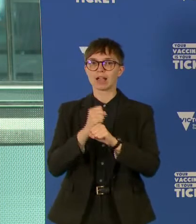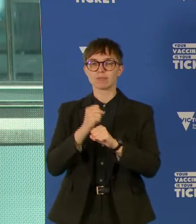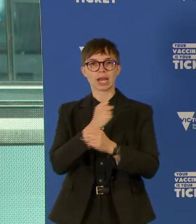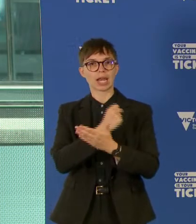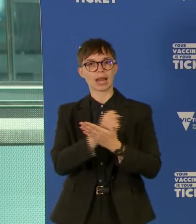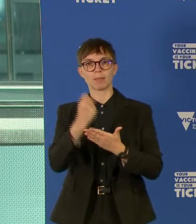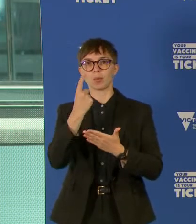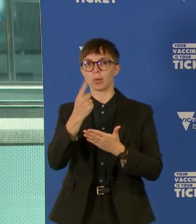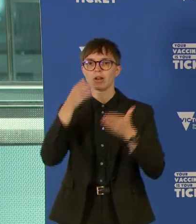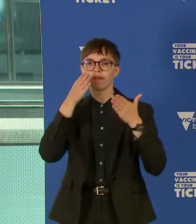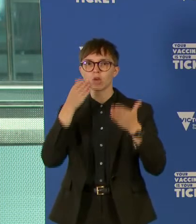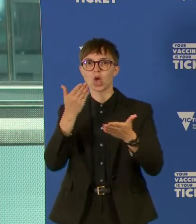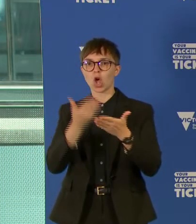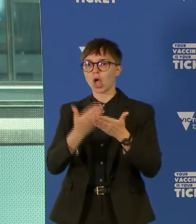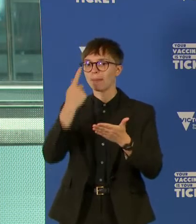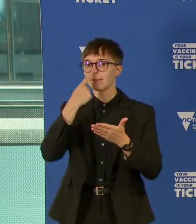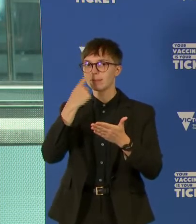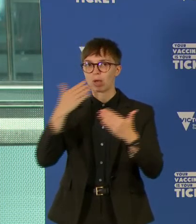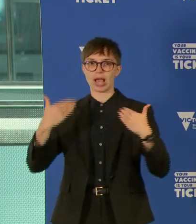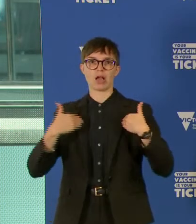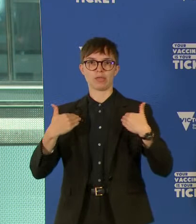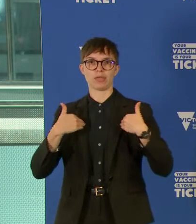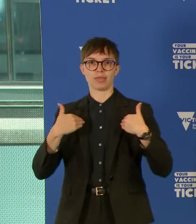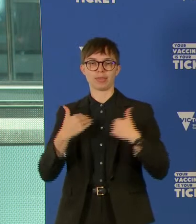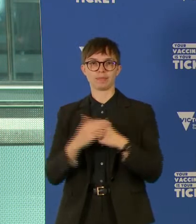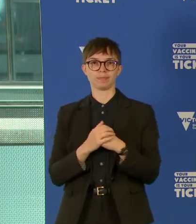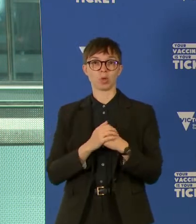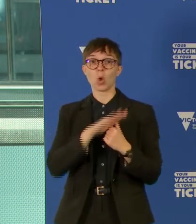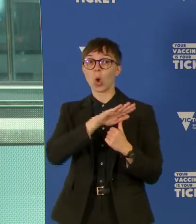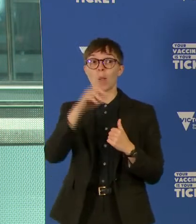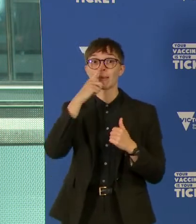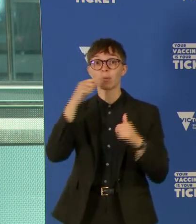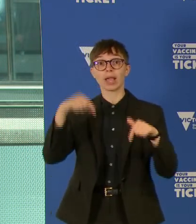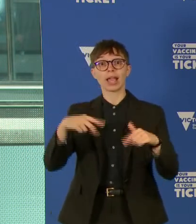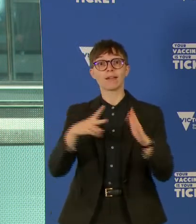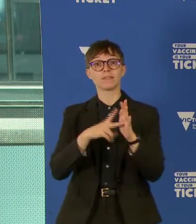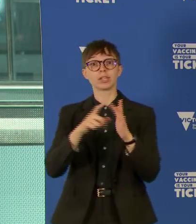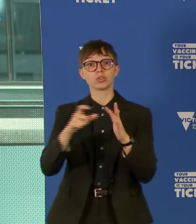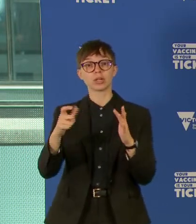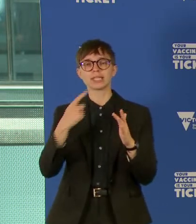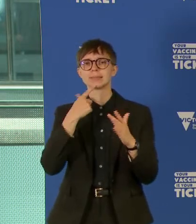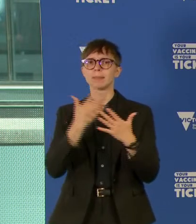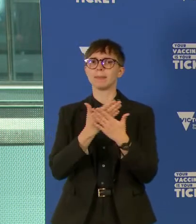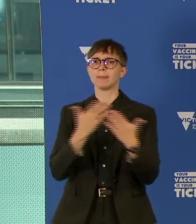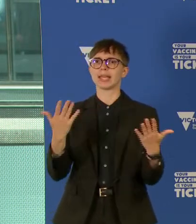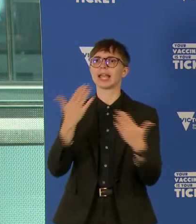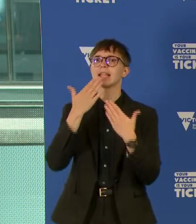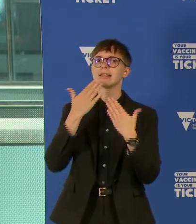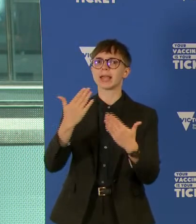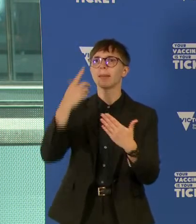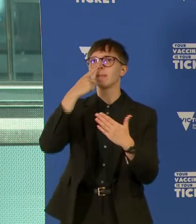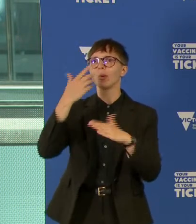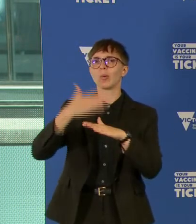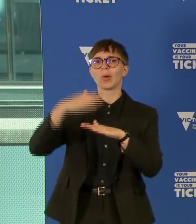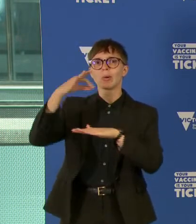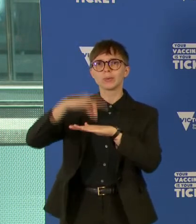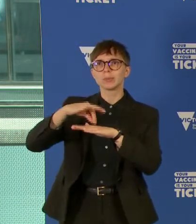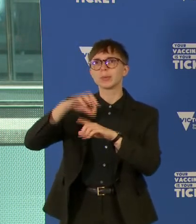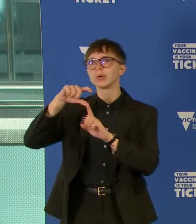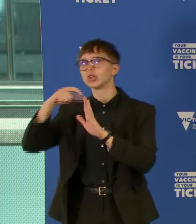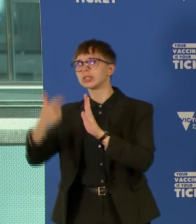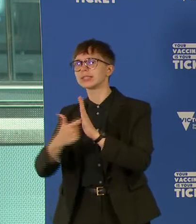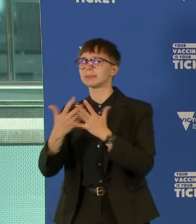We, all Victorians, thank those healthcare workers. We can express that thanks by backing in